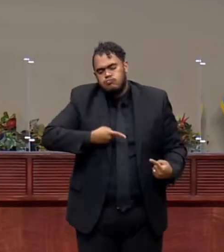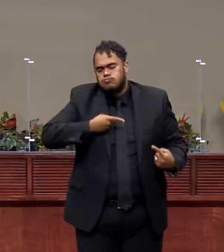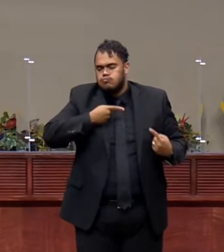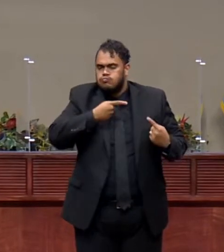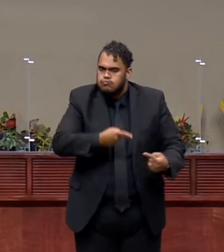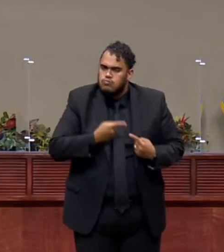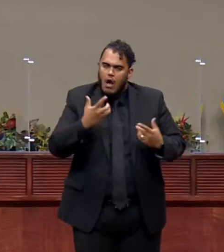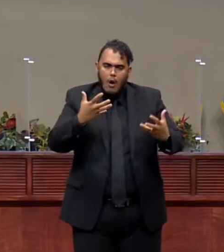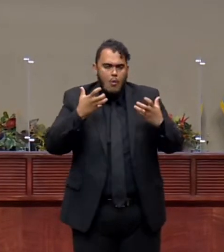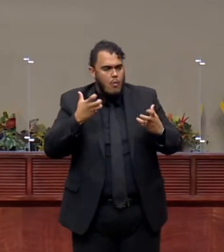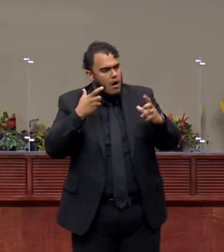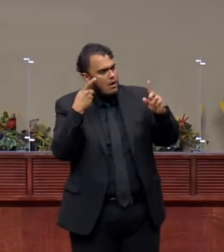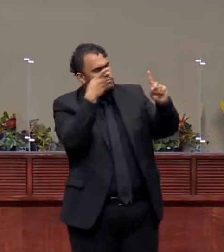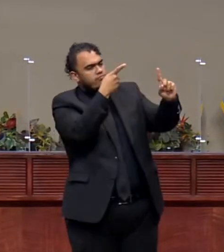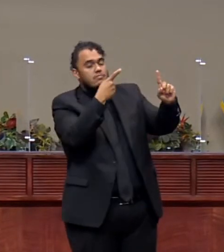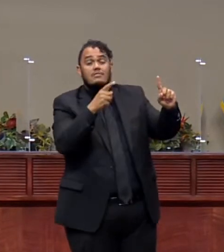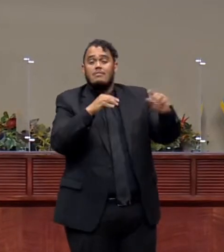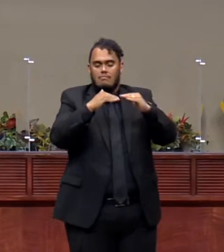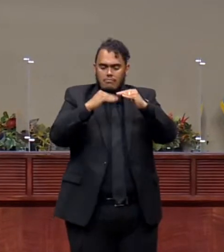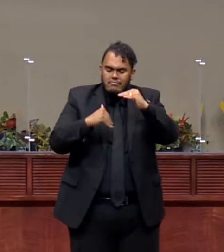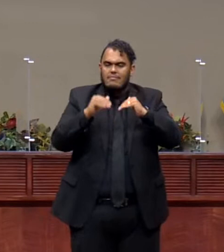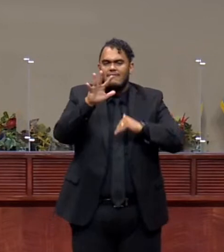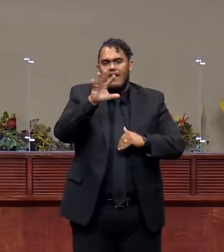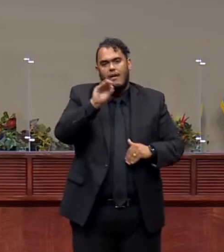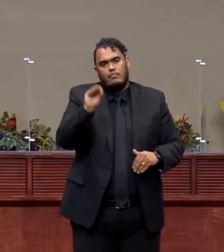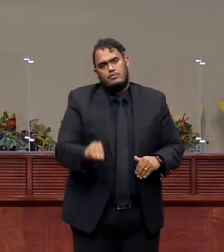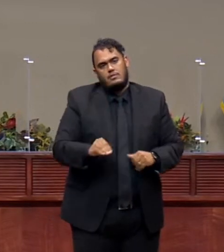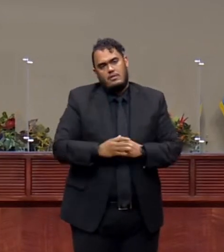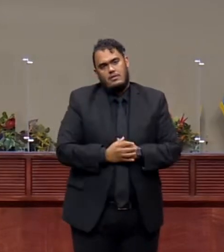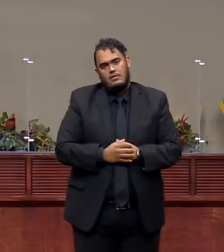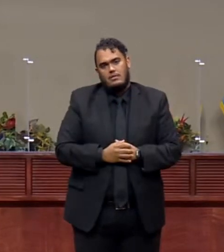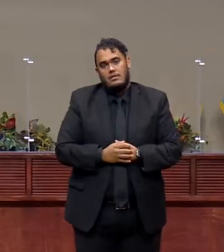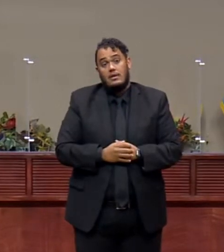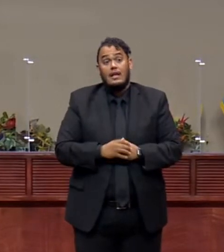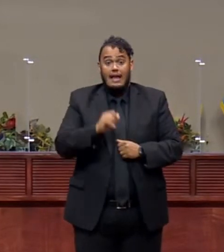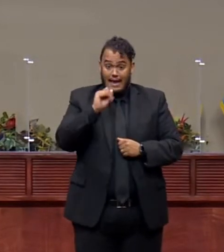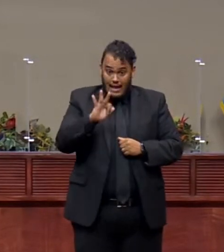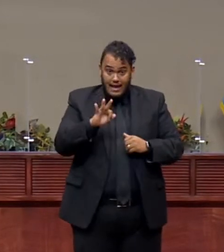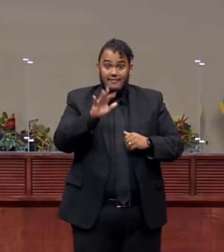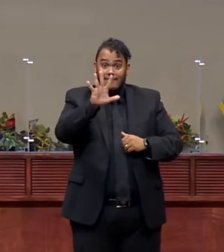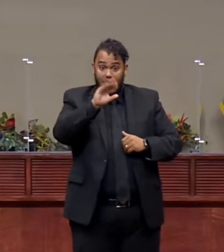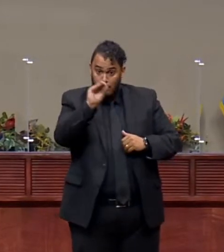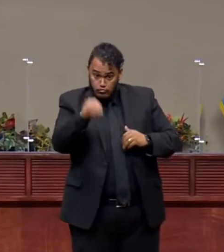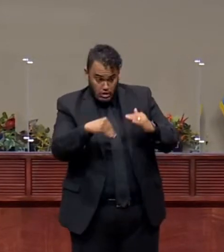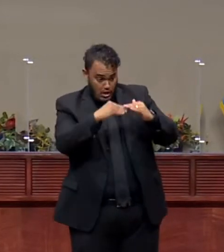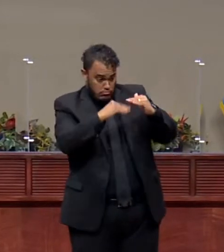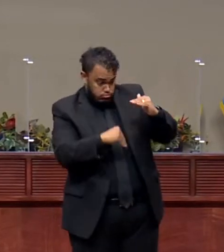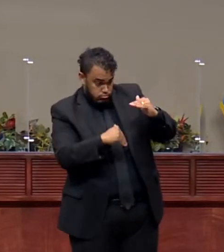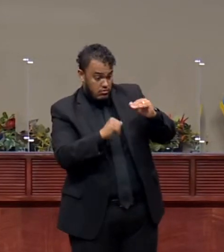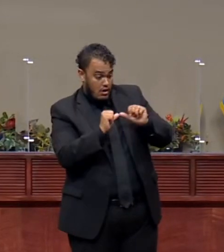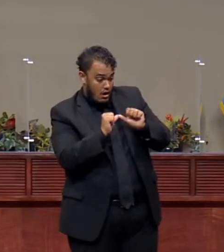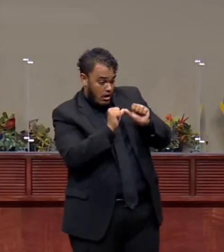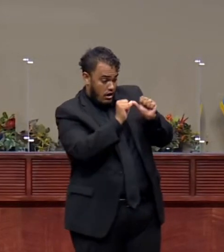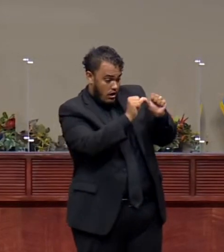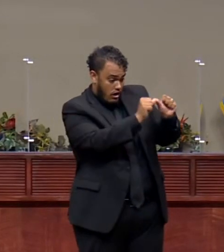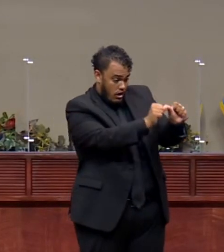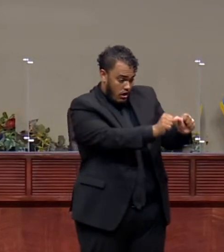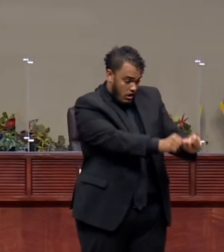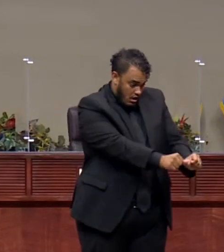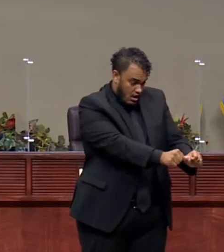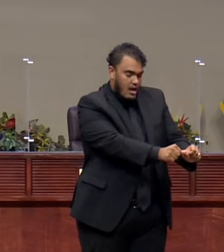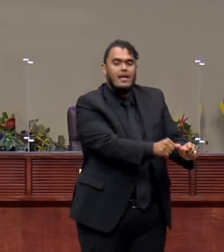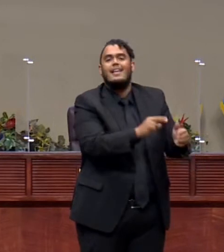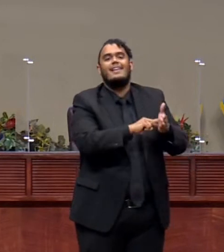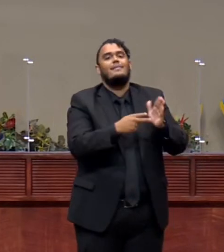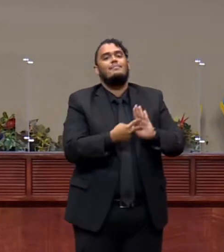hit a sustained period of time where that number is 5% or less, we will not be under a